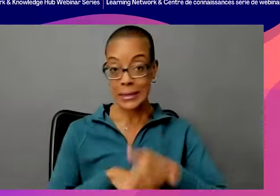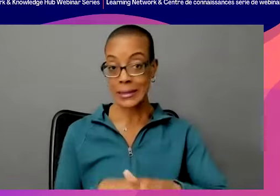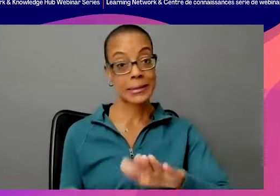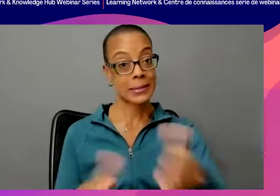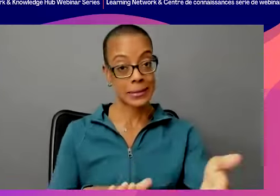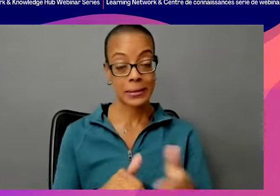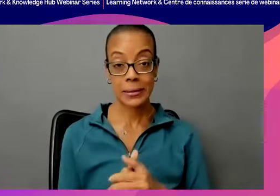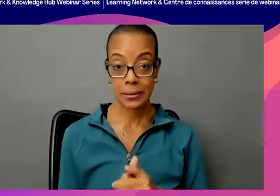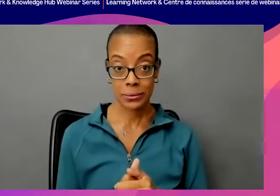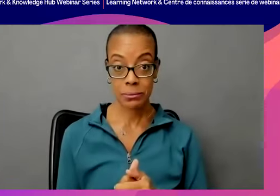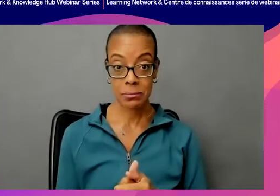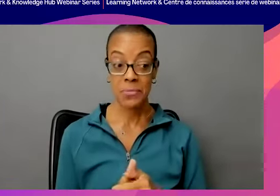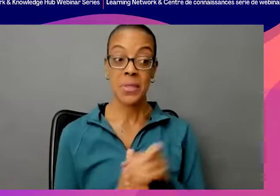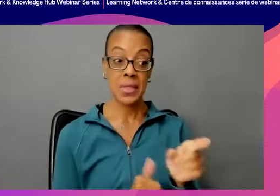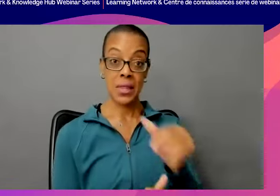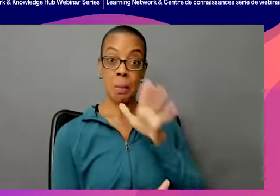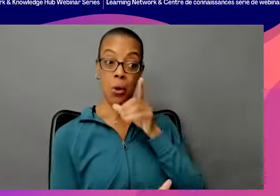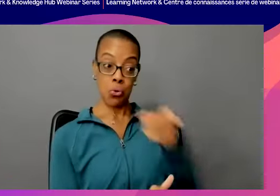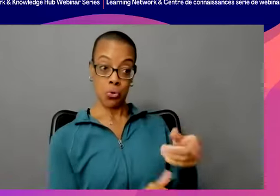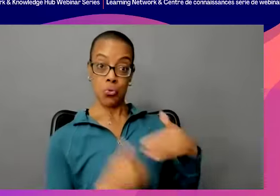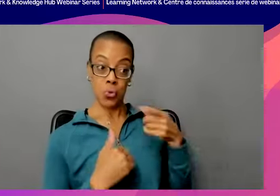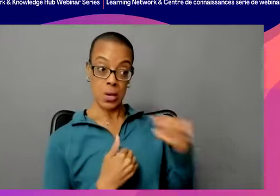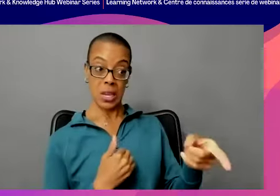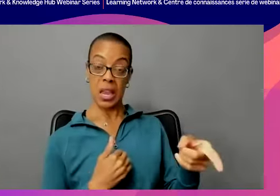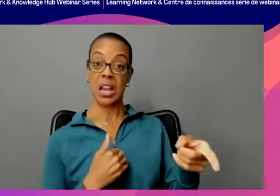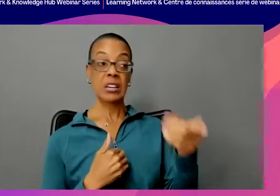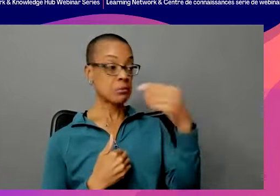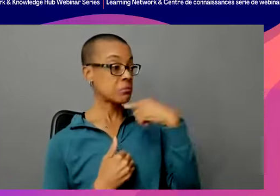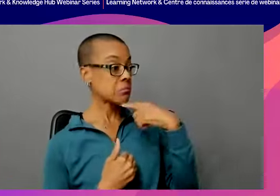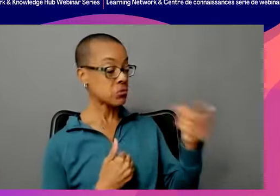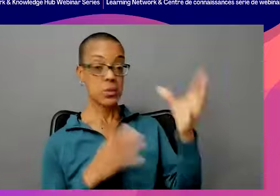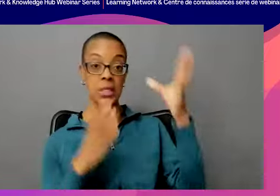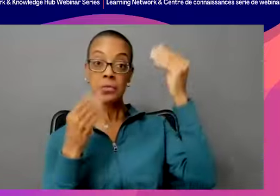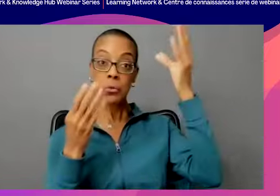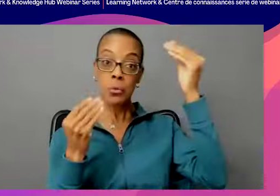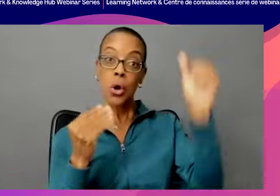With this young mother, you can give her information